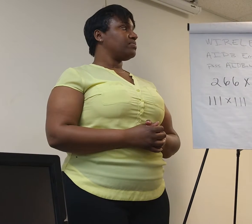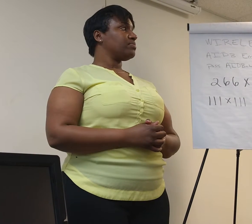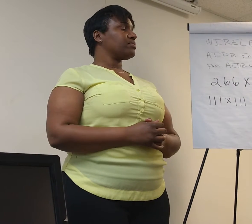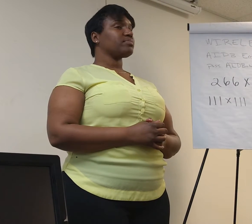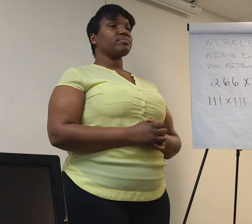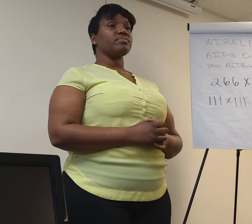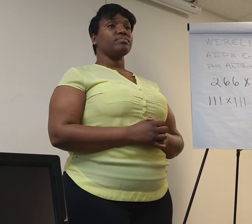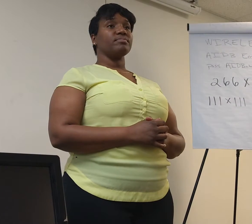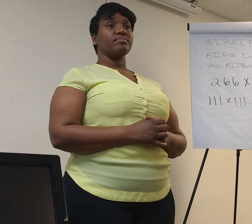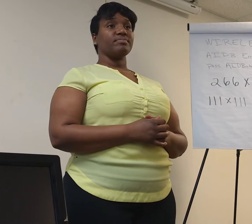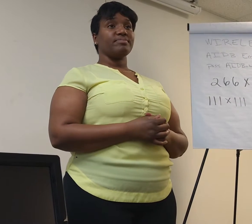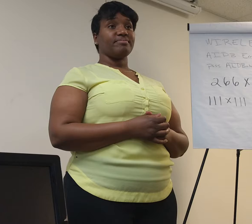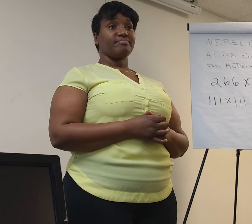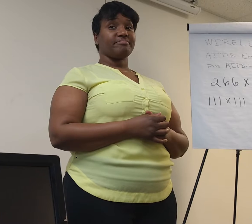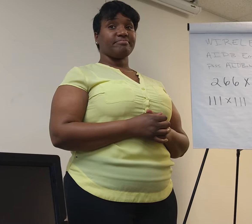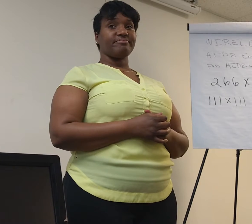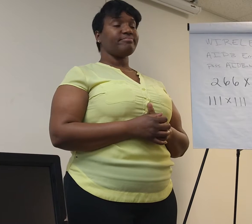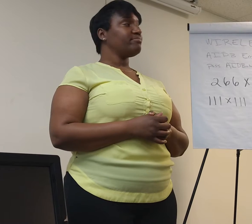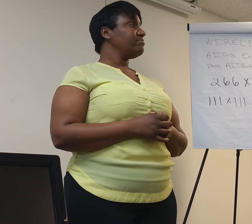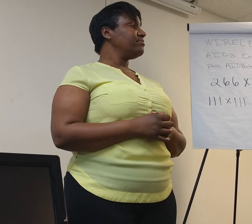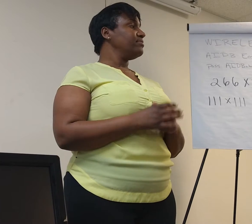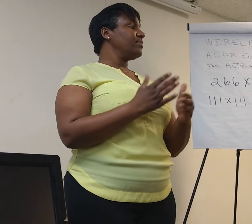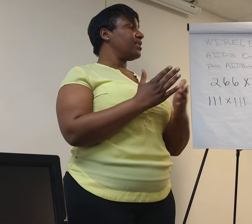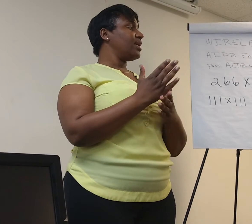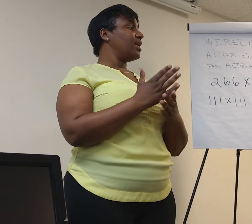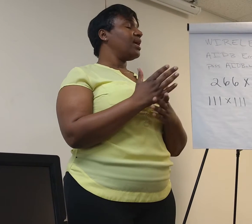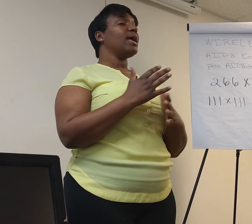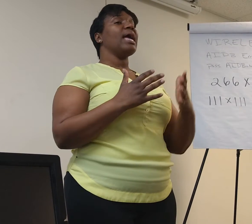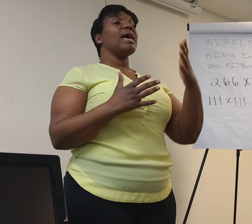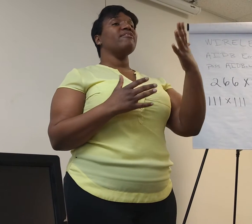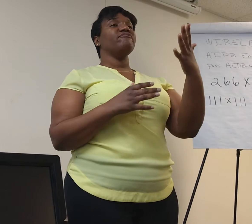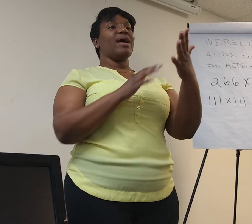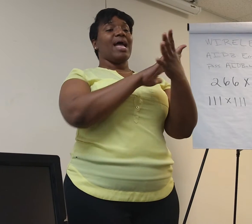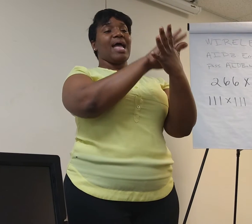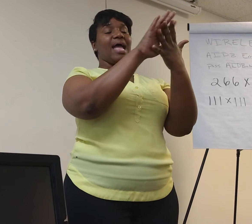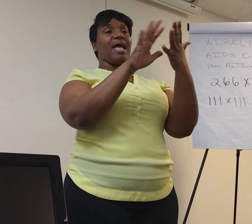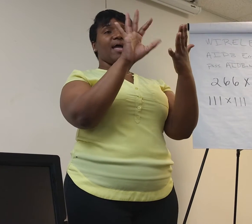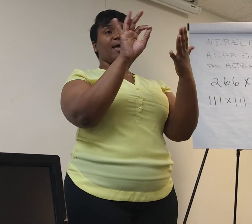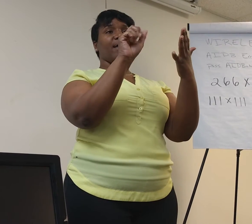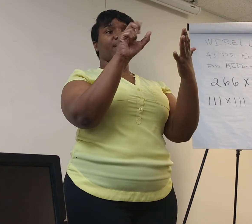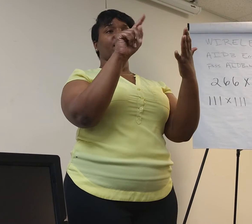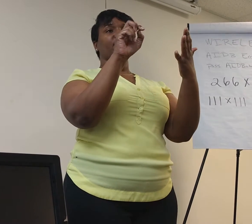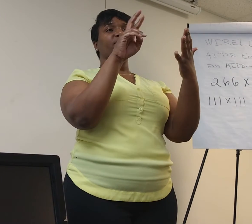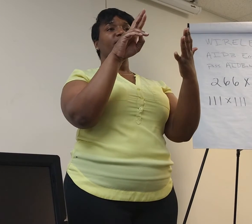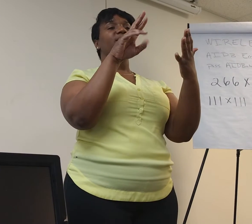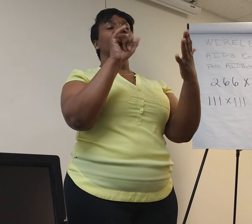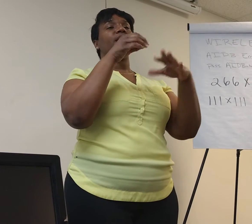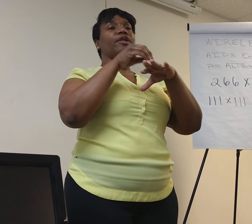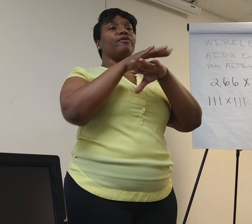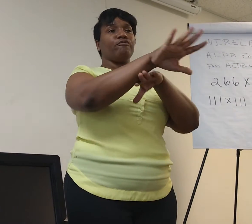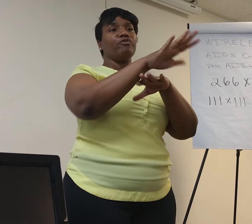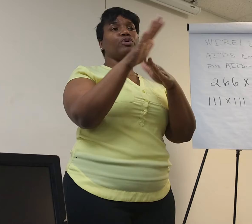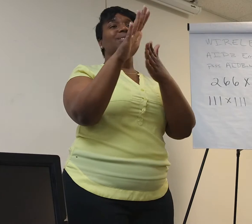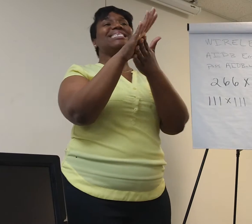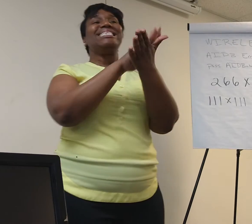Okay. All right, and 5 factors that affect a sanitizer's effectiveness. It's going to be